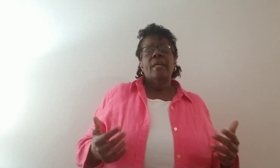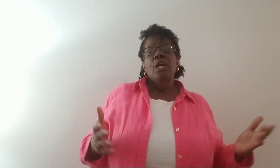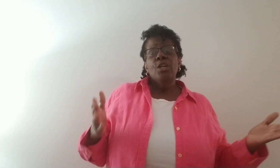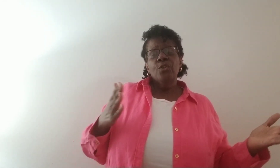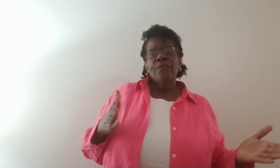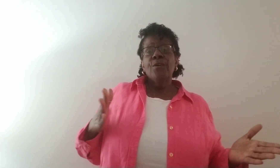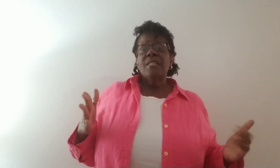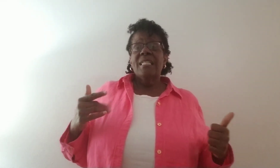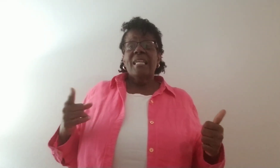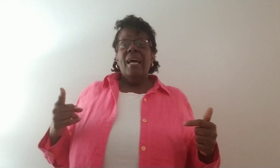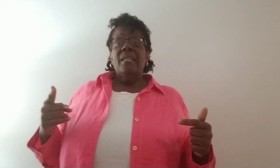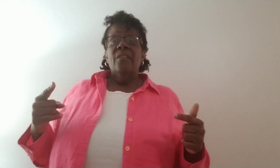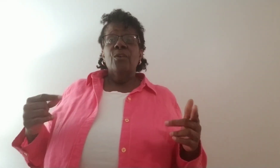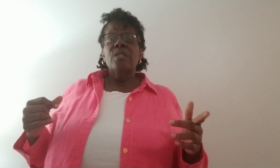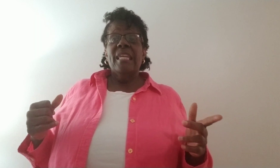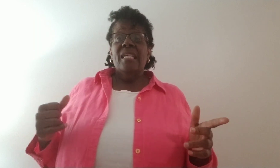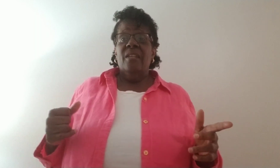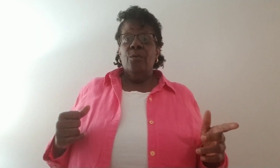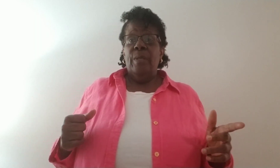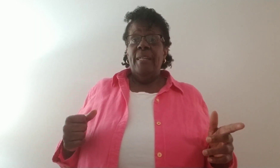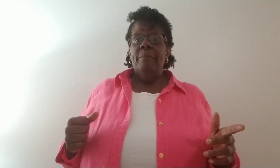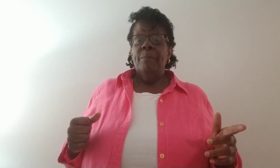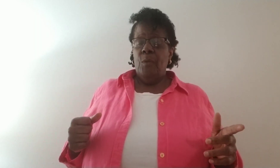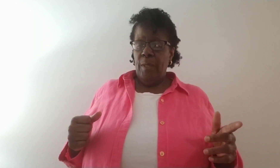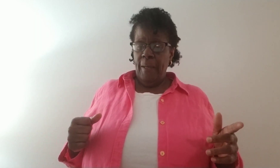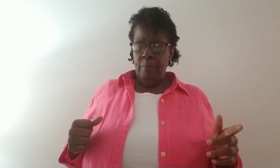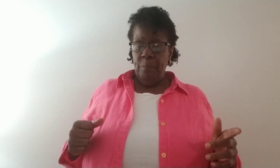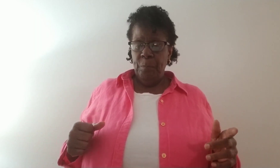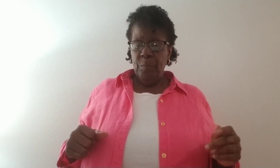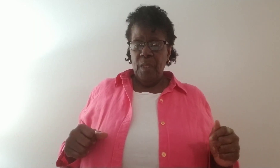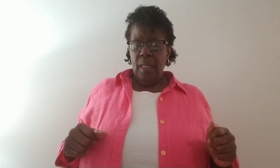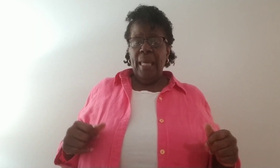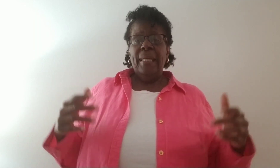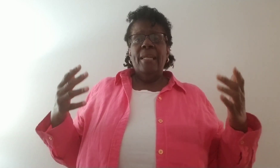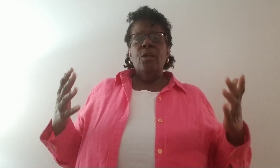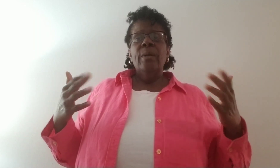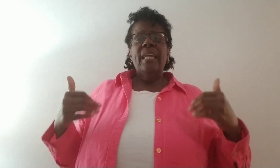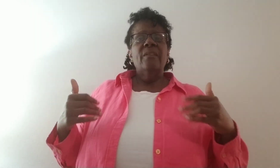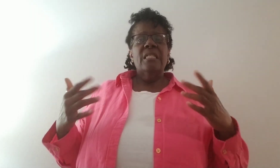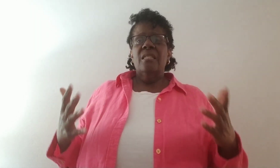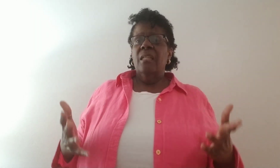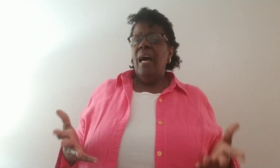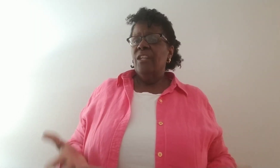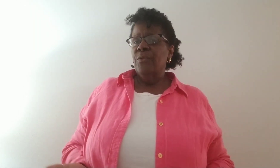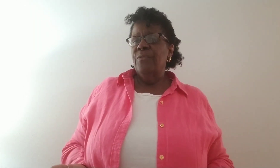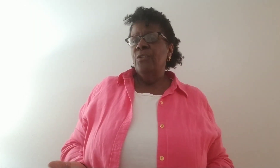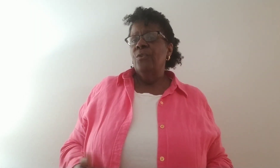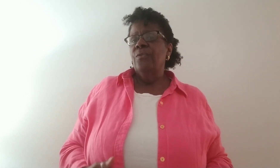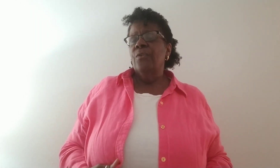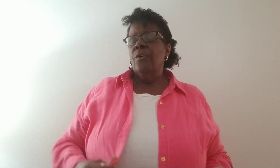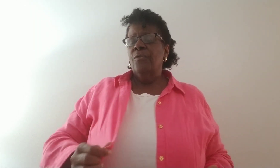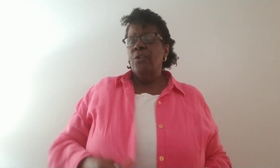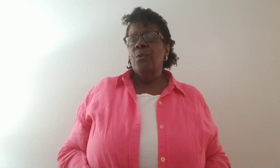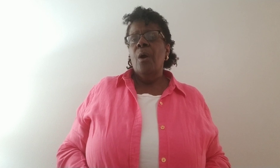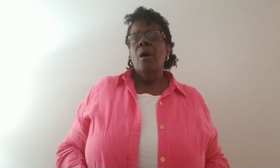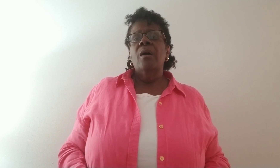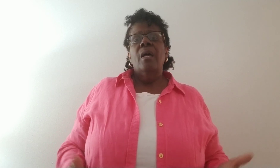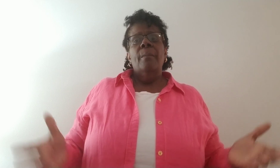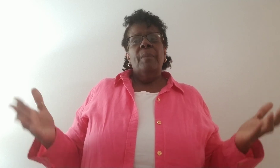So first, let's sign those days of the week, okay? And I know, again, this is a lot of review for you all, but again,